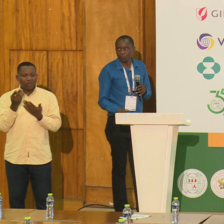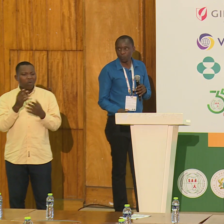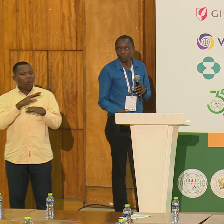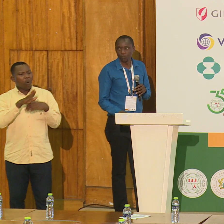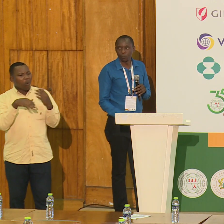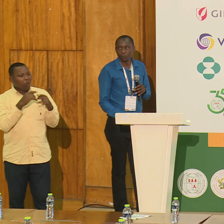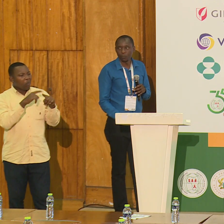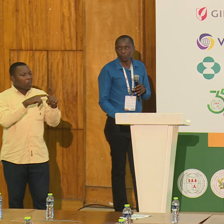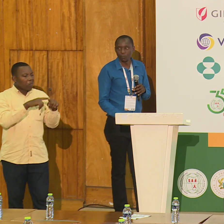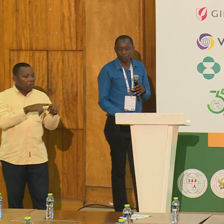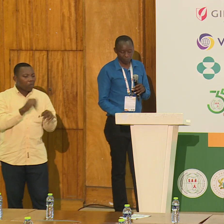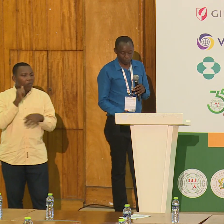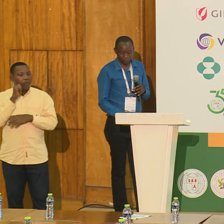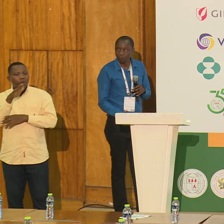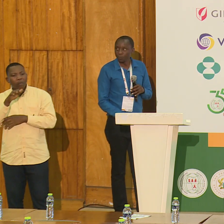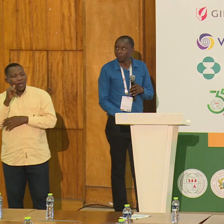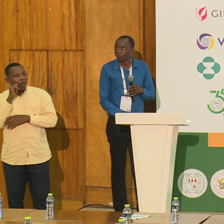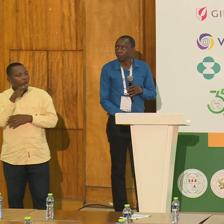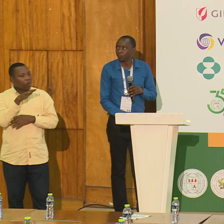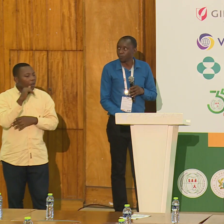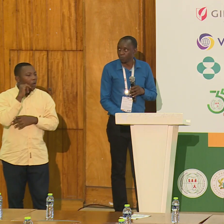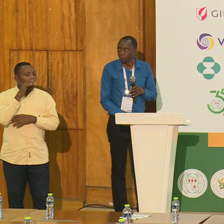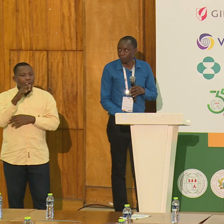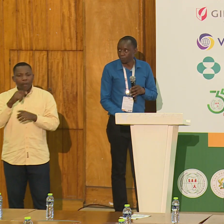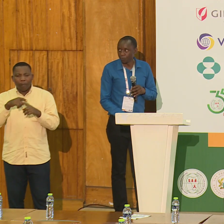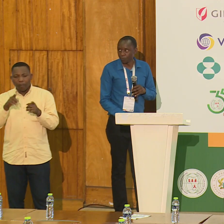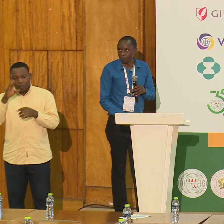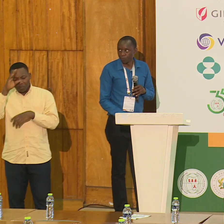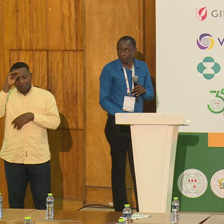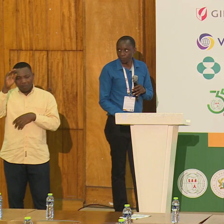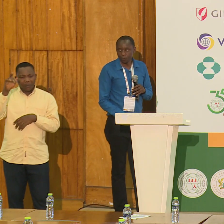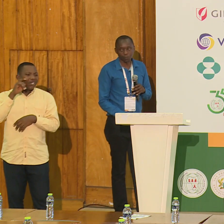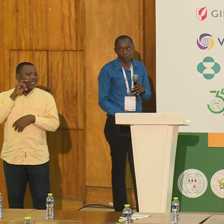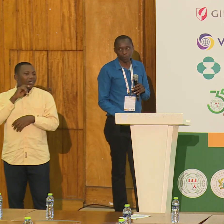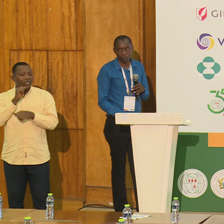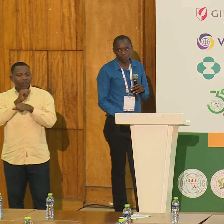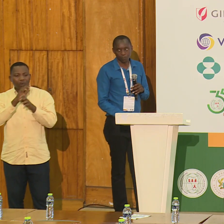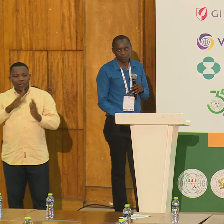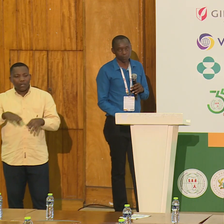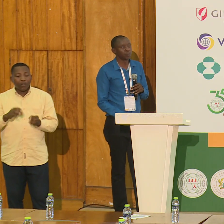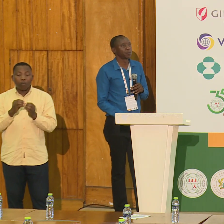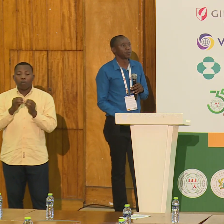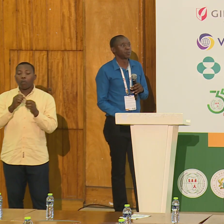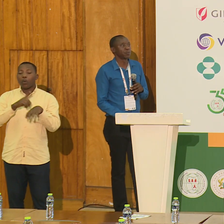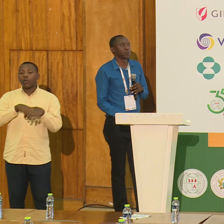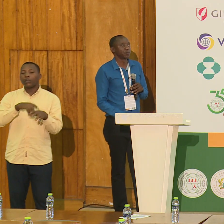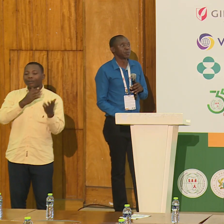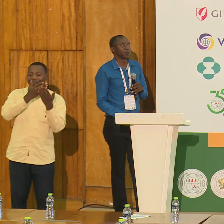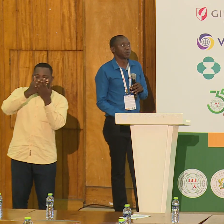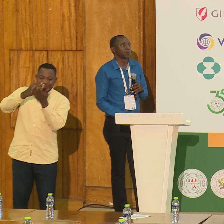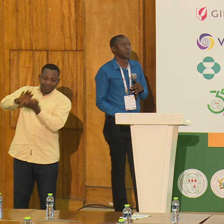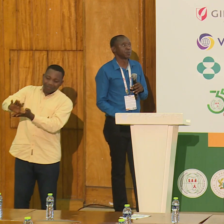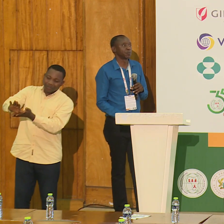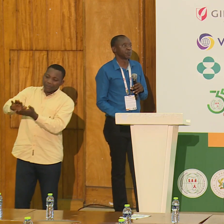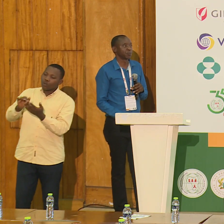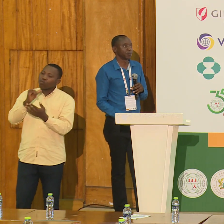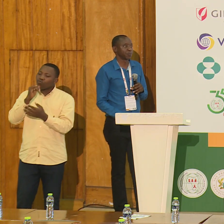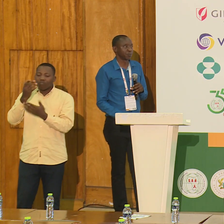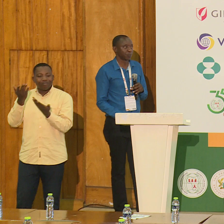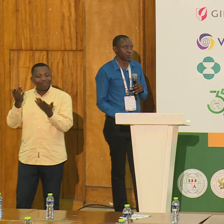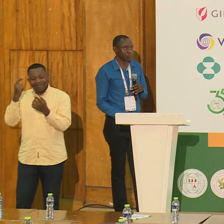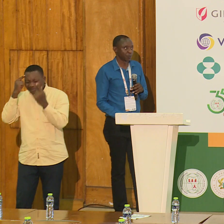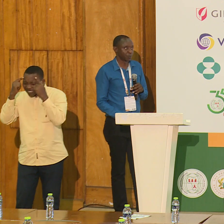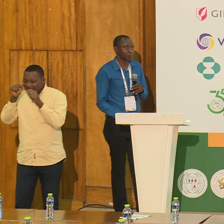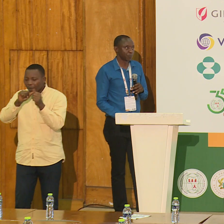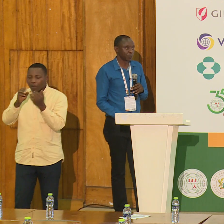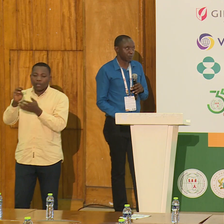sex workers. But the male sex workers are often, not considered. Those are